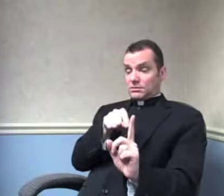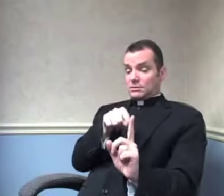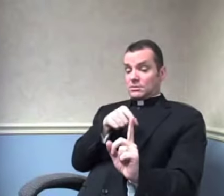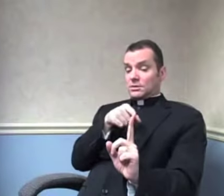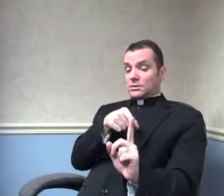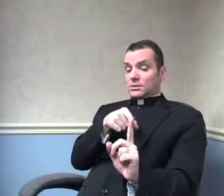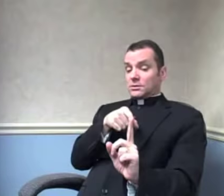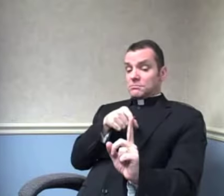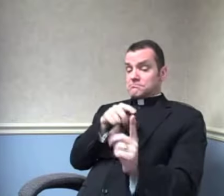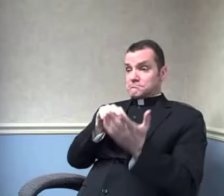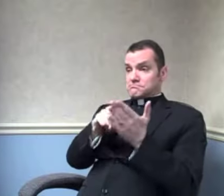is that,